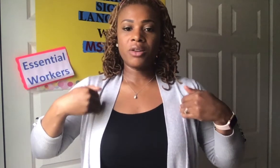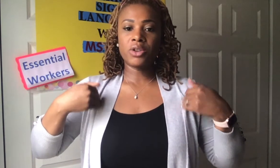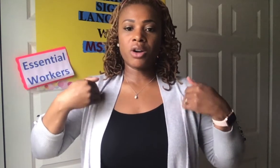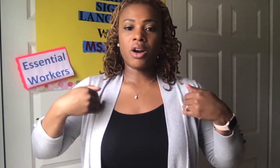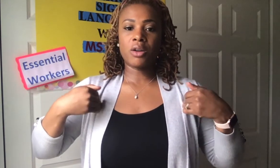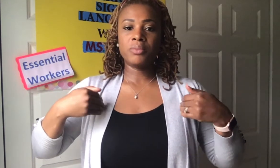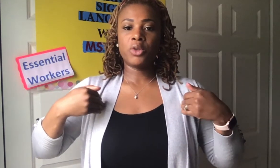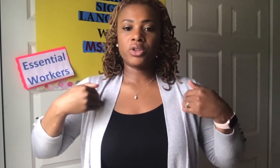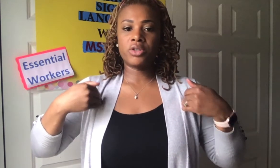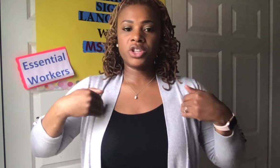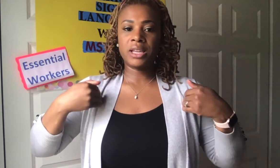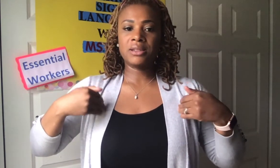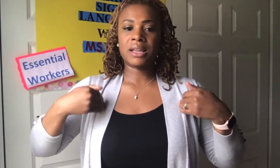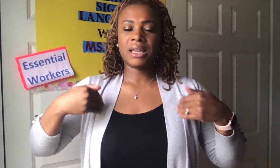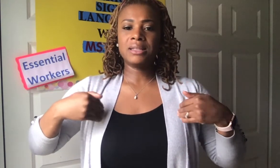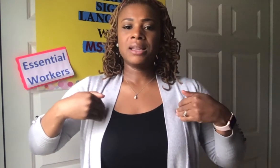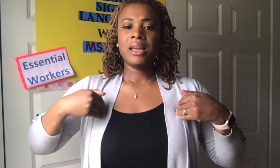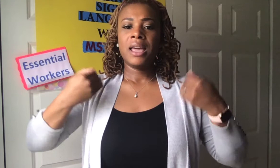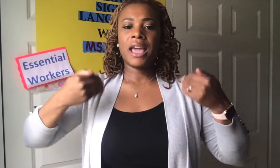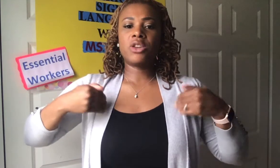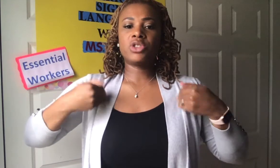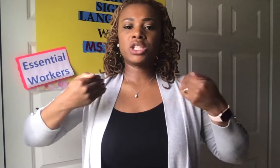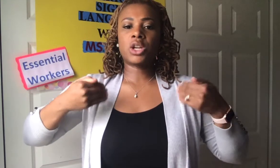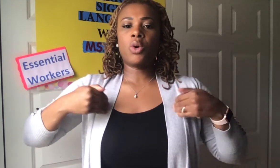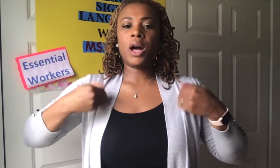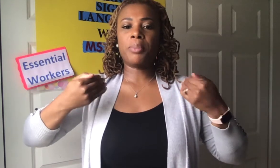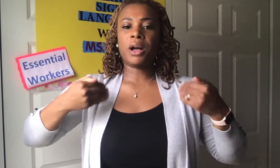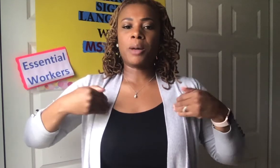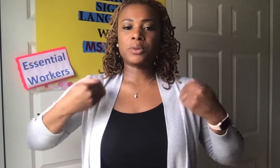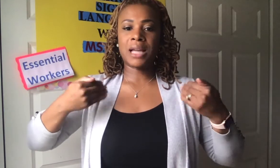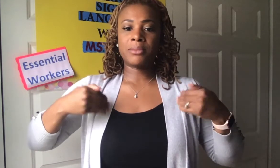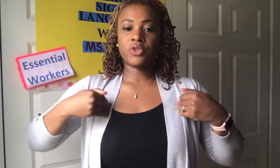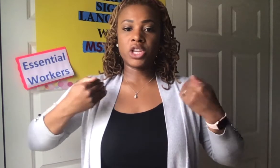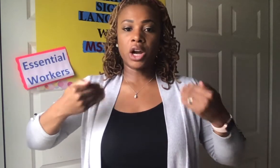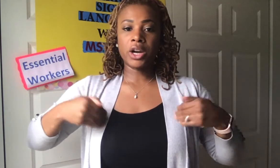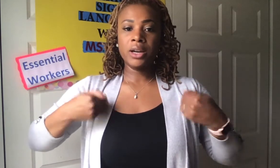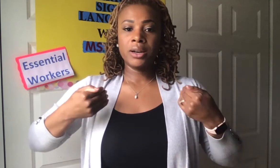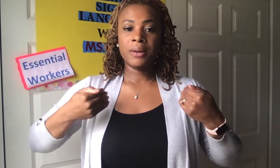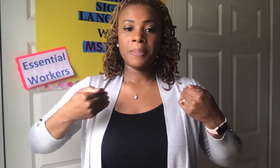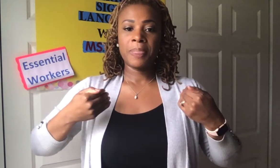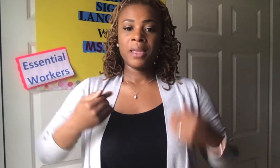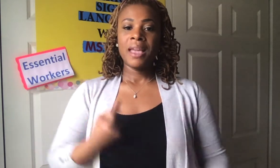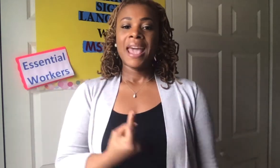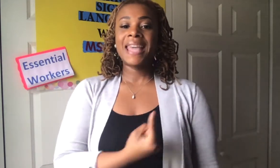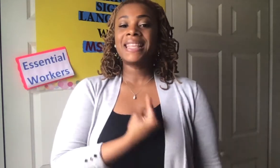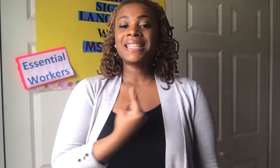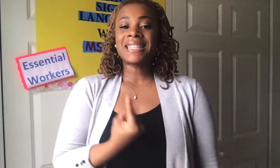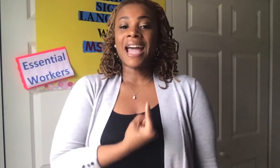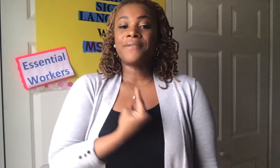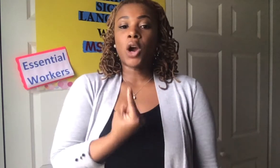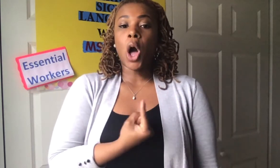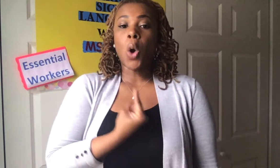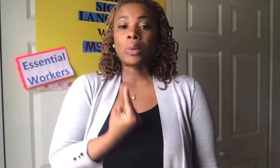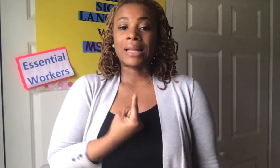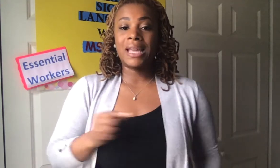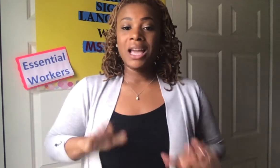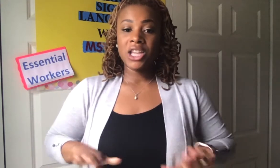your arm, on your chest, I guess. And you just go up a couple times for younger. And then the sign for only